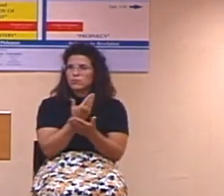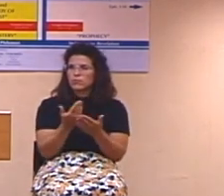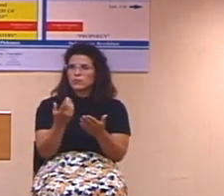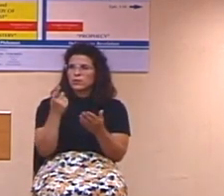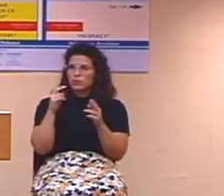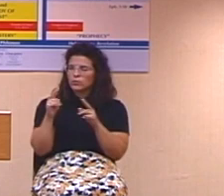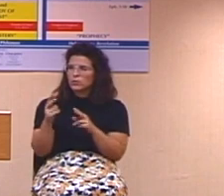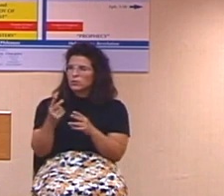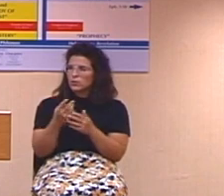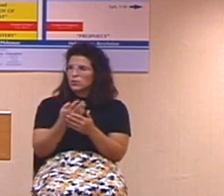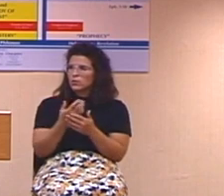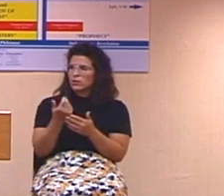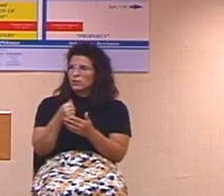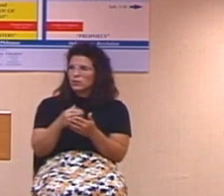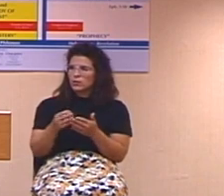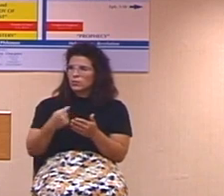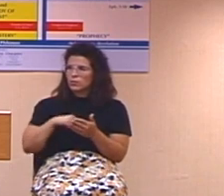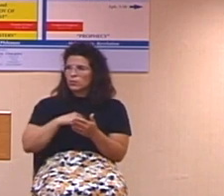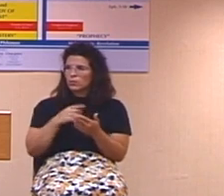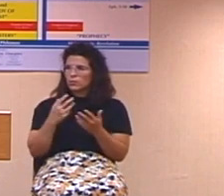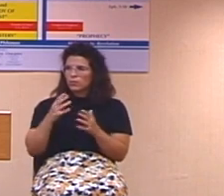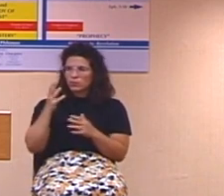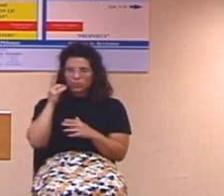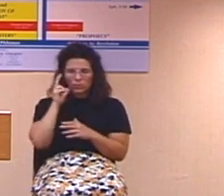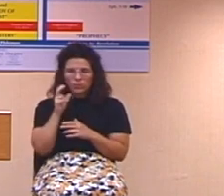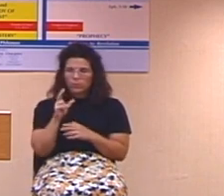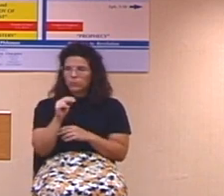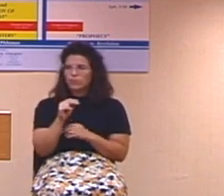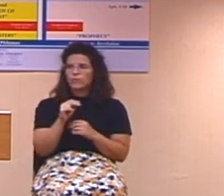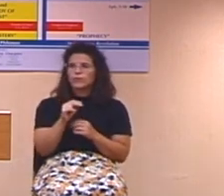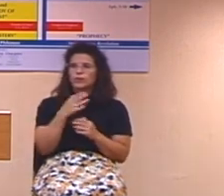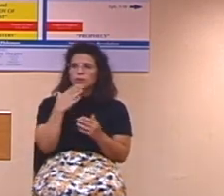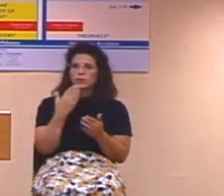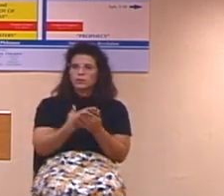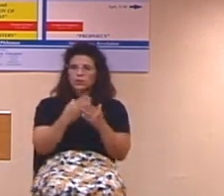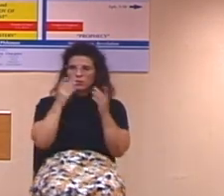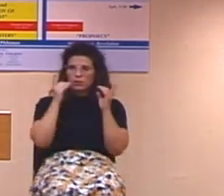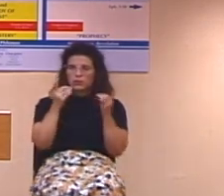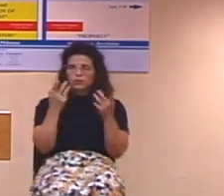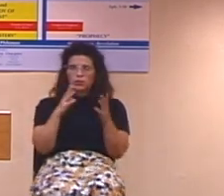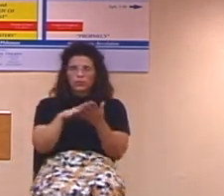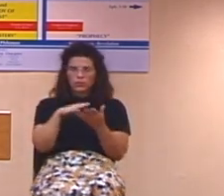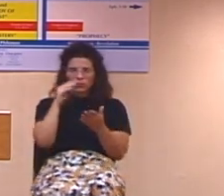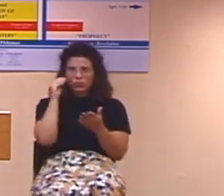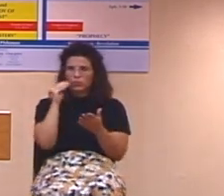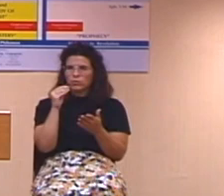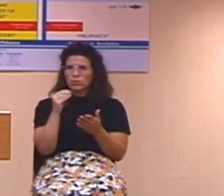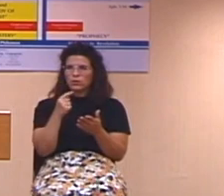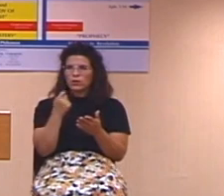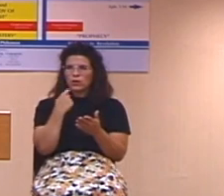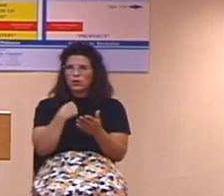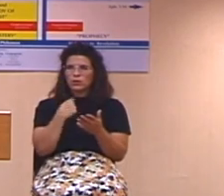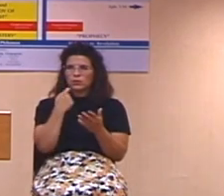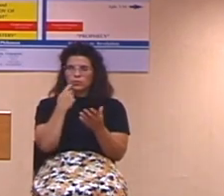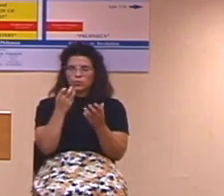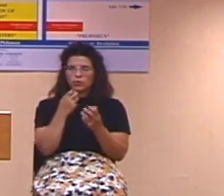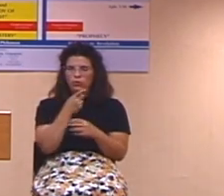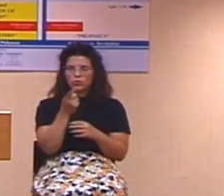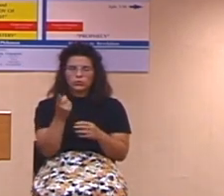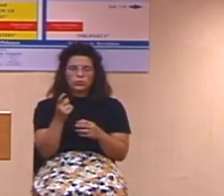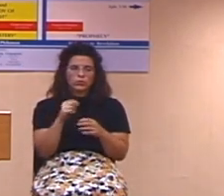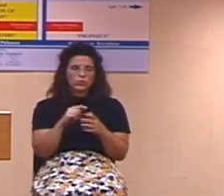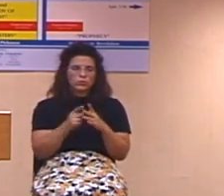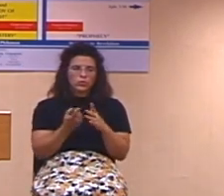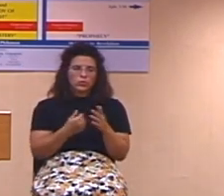heard? No. It's sound doctrine learned. I just want you to reset your